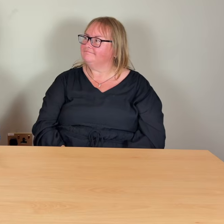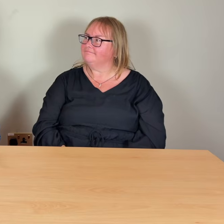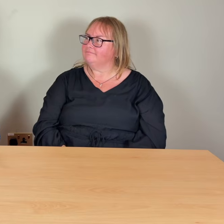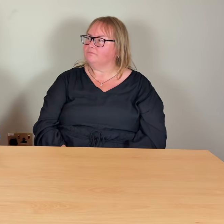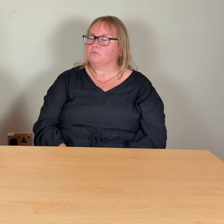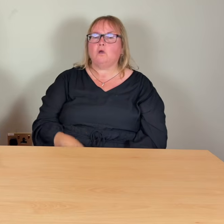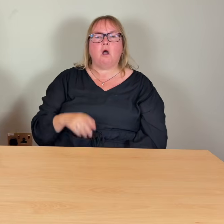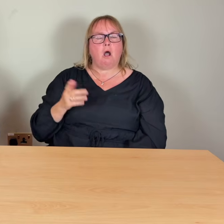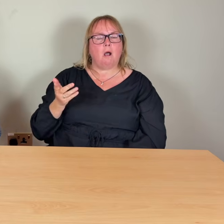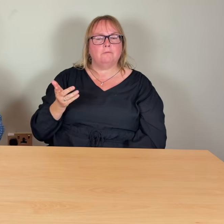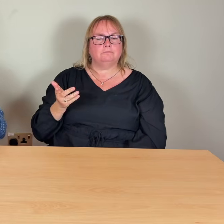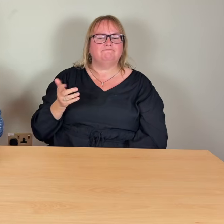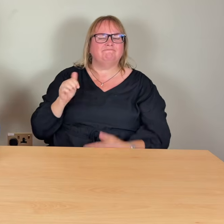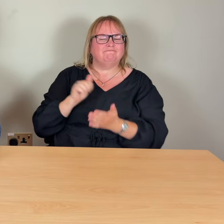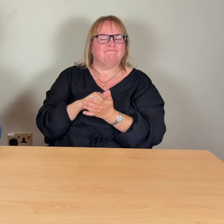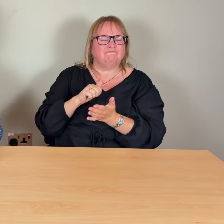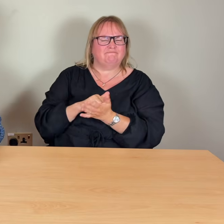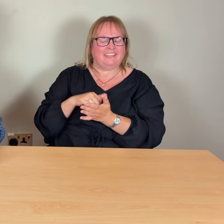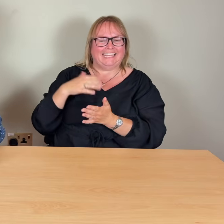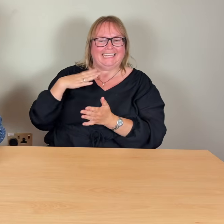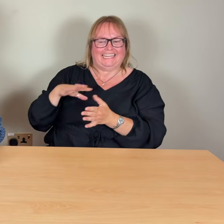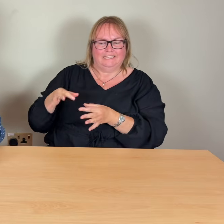So for this we use handles.